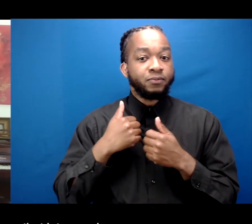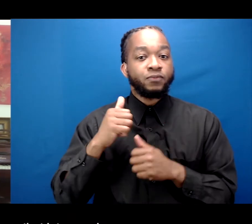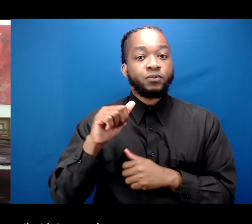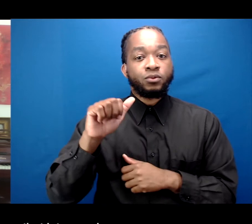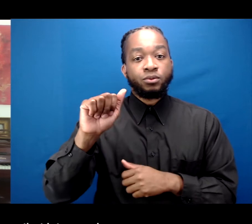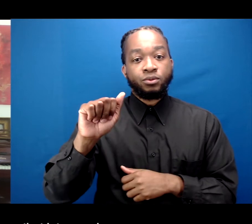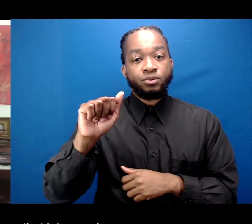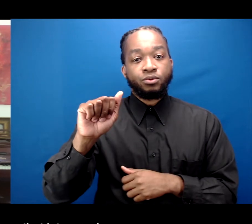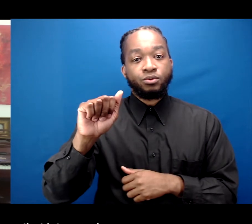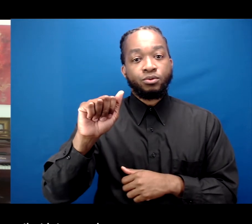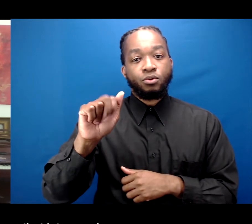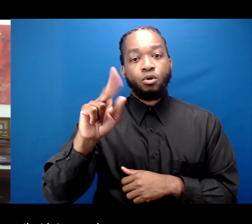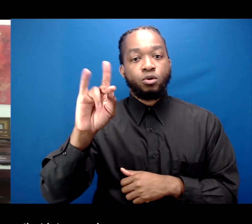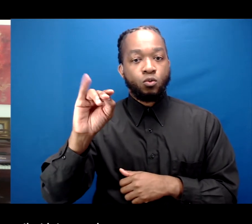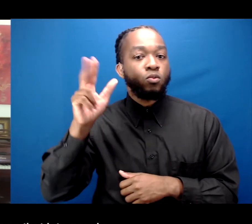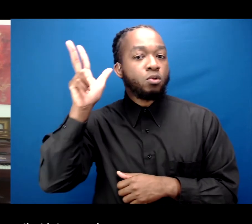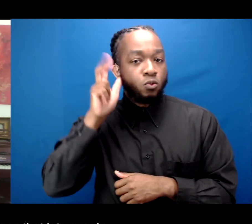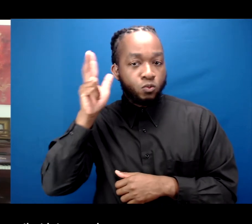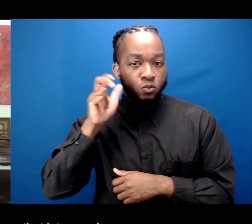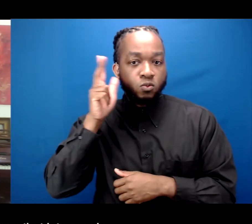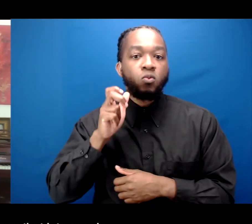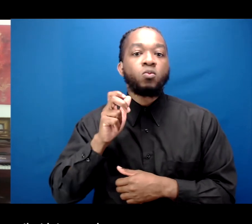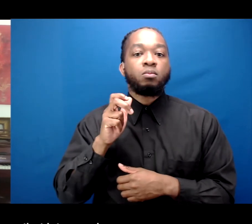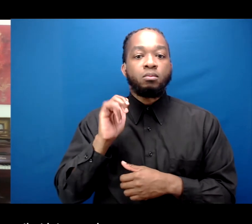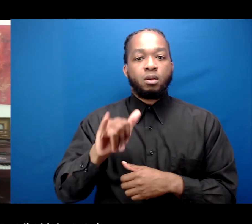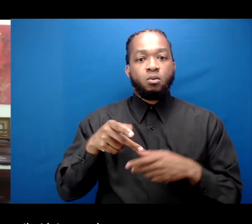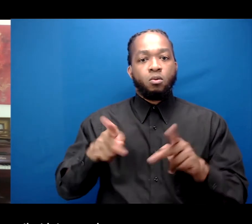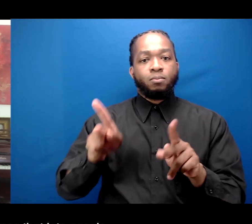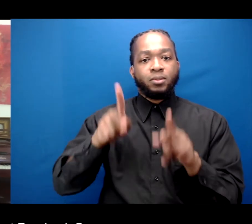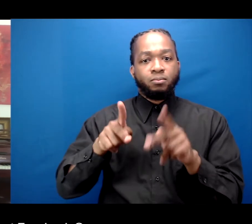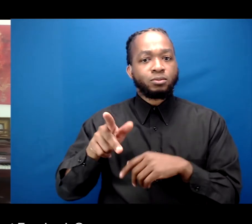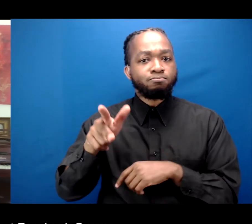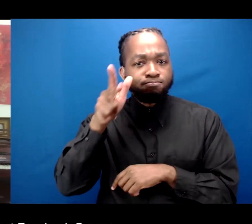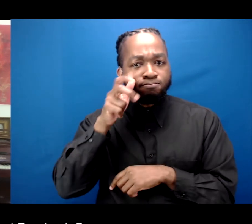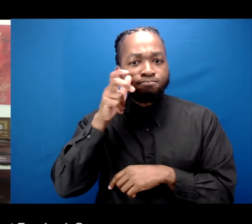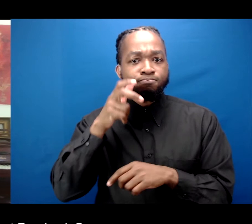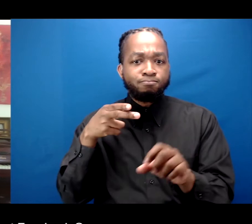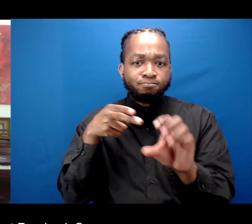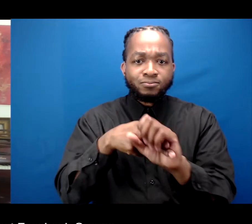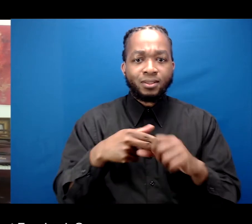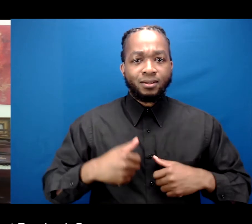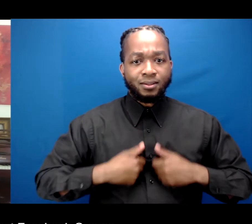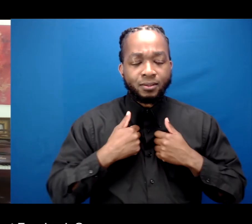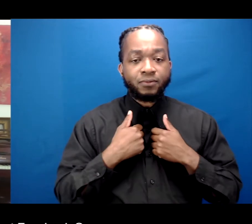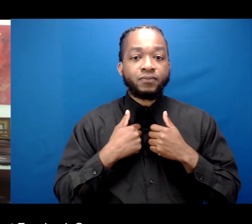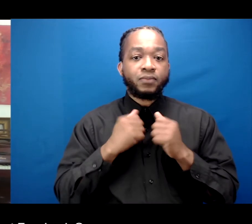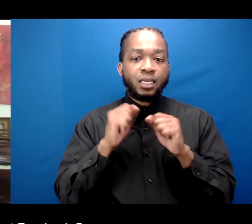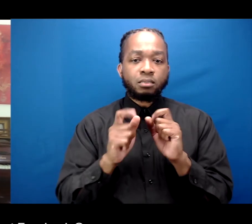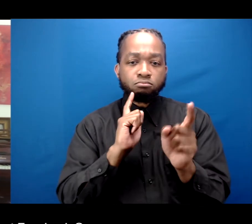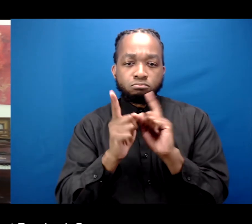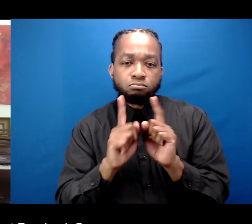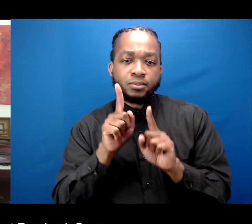that lets people discover, listen in on, and join live conversations with public figures and select Facebook